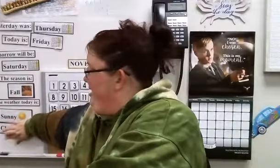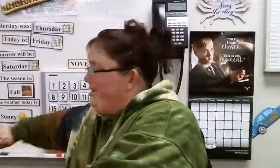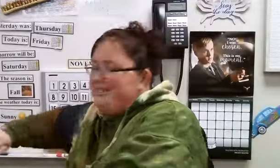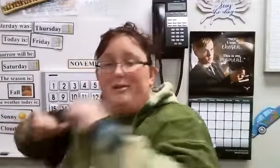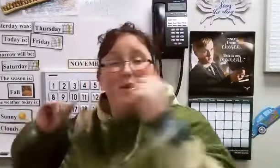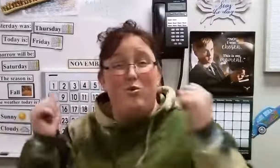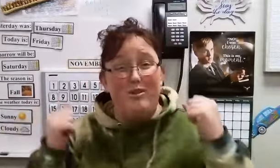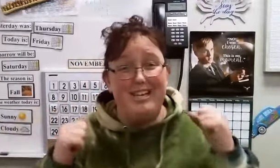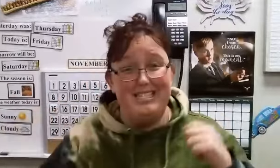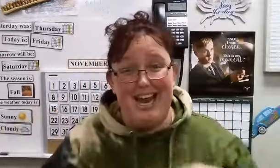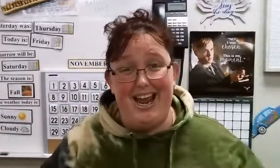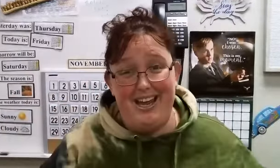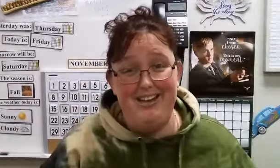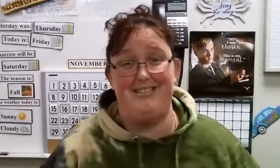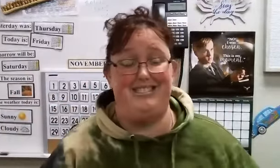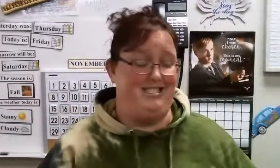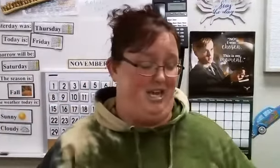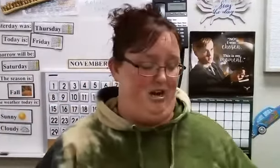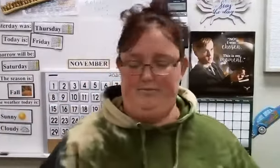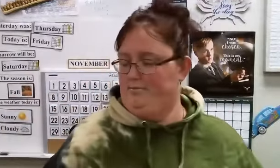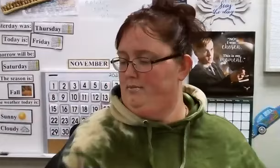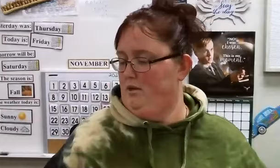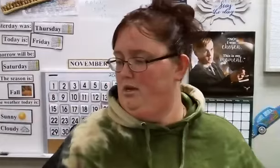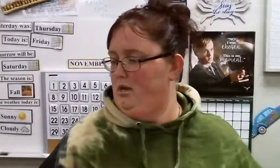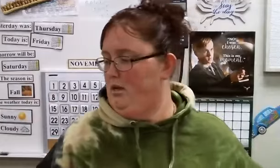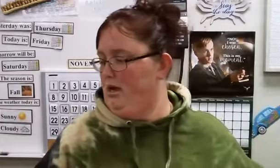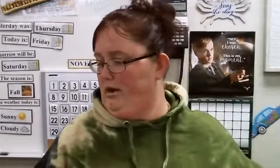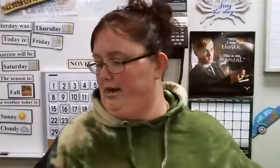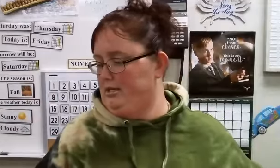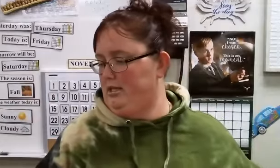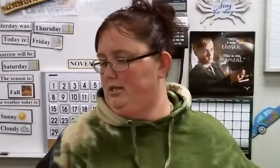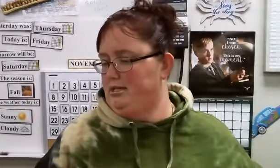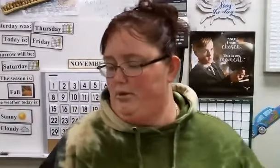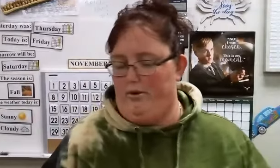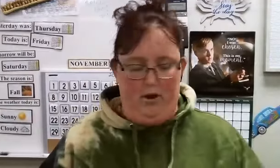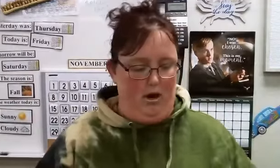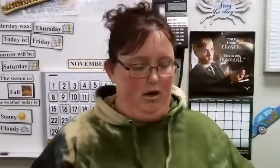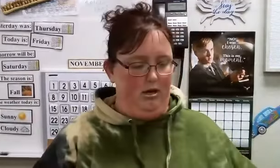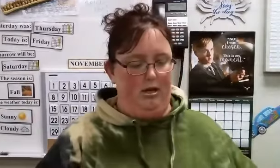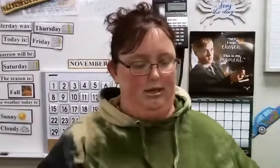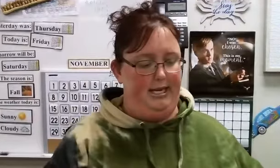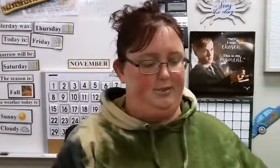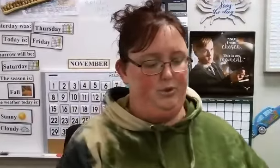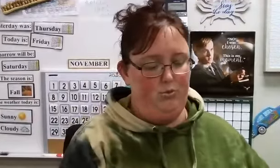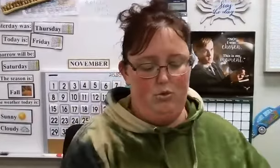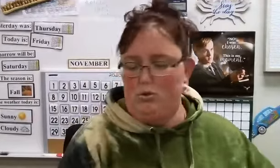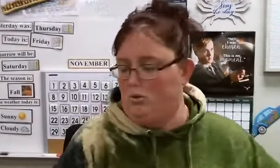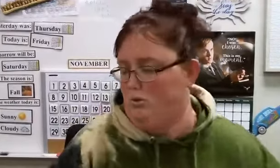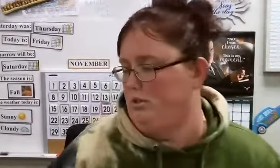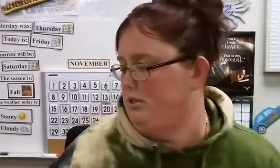I think it's going to be cool again today. It's exciting. All right, let's go over our classroom rules.